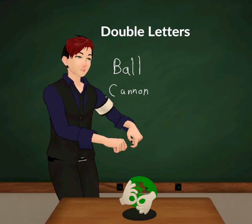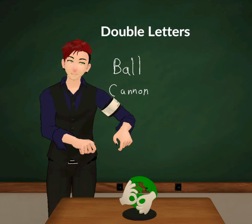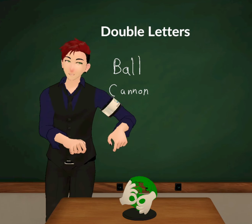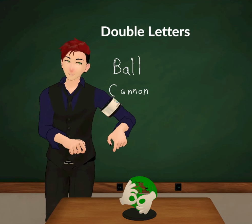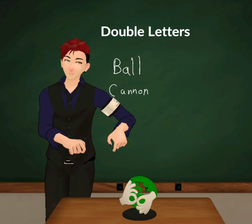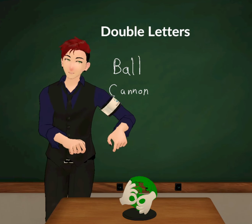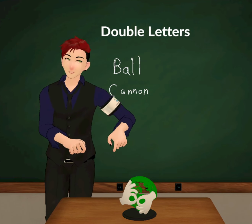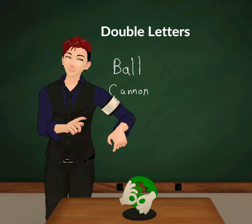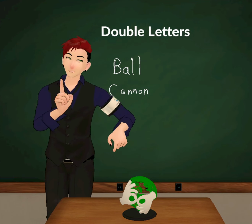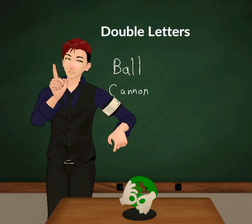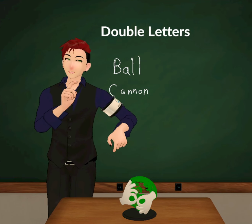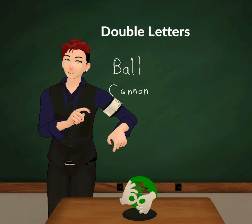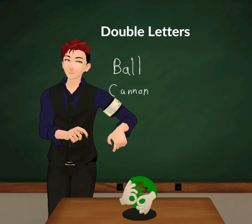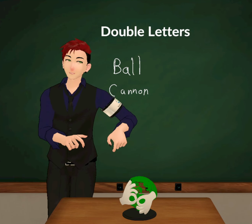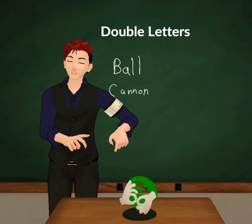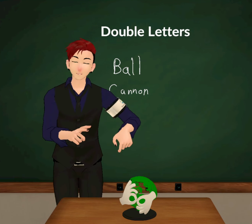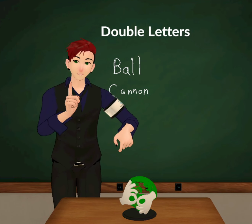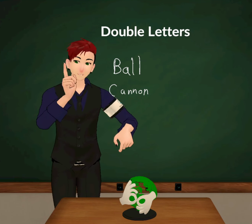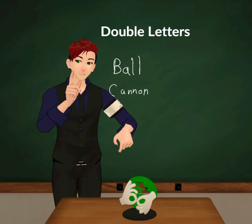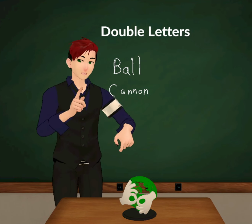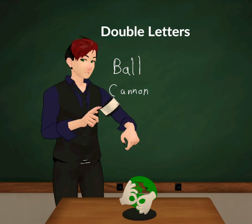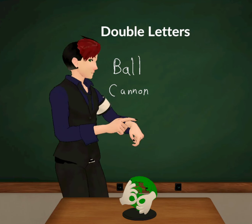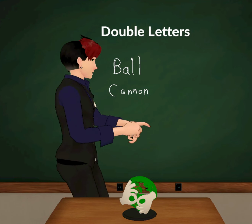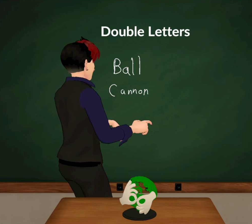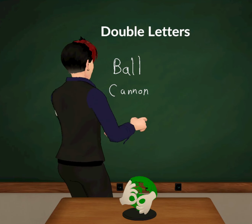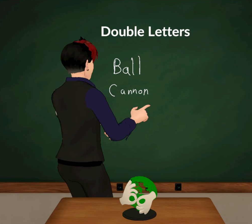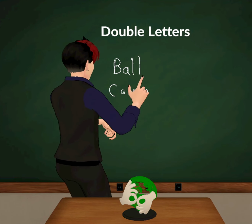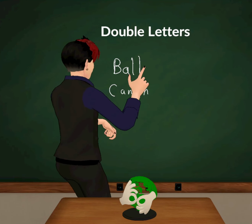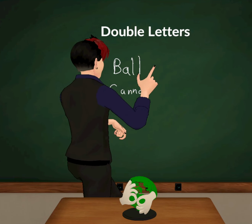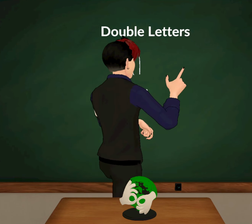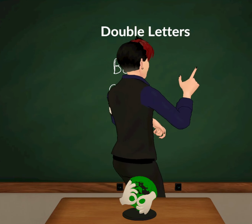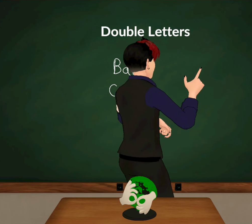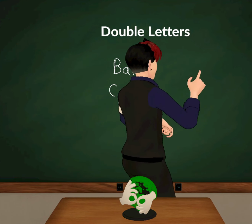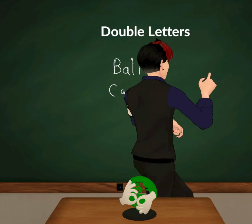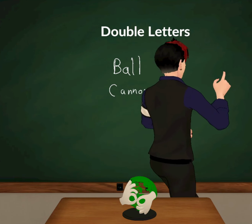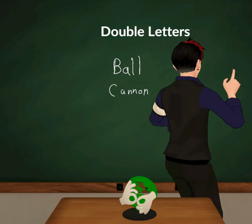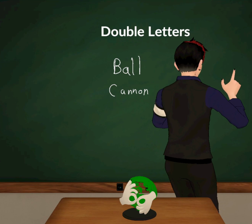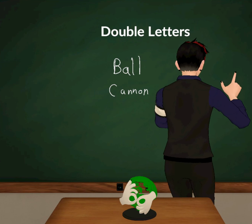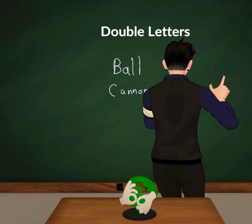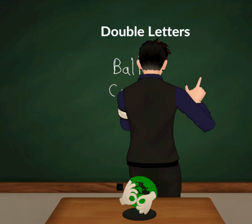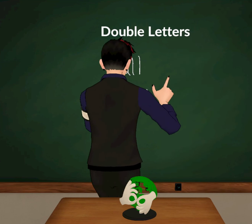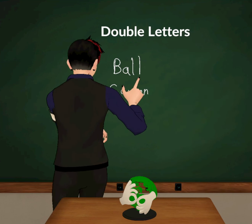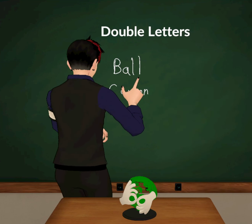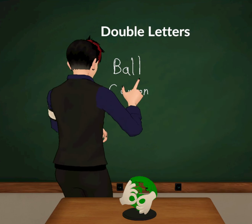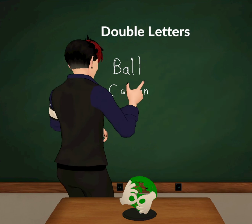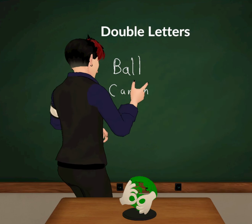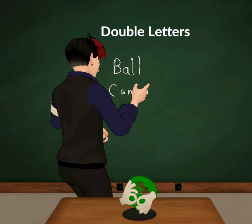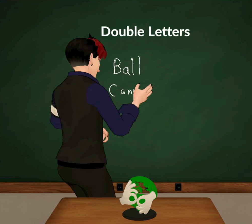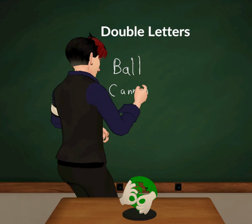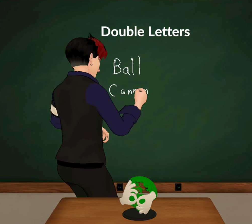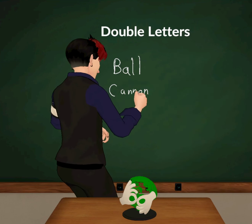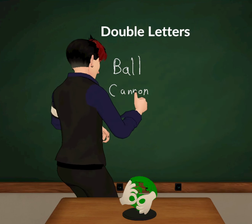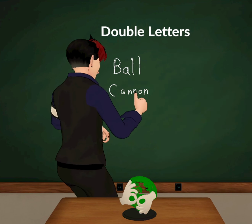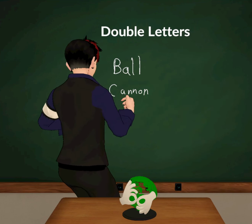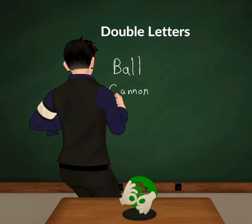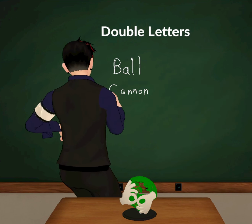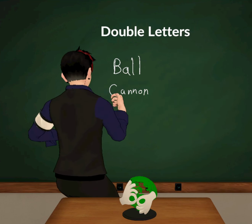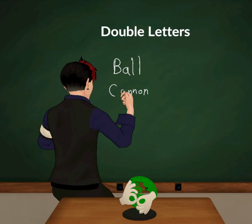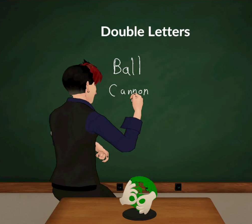Actually, I didn't even put that in there. I should have put that in the lesson, like actually put that in there. So hold on, I will keep that for a second because it's a interesting little